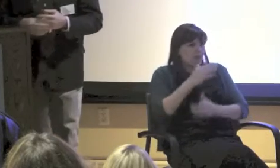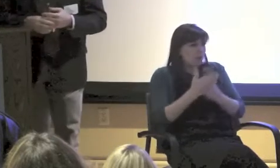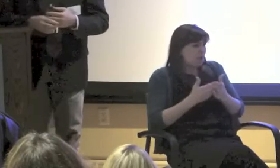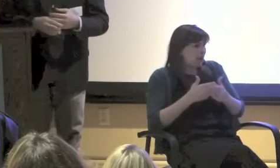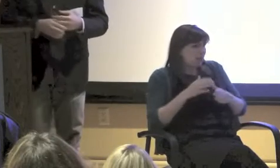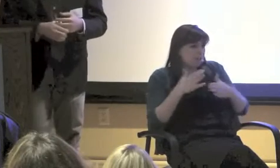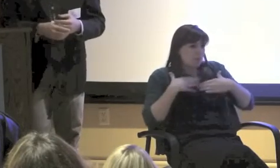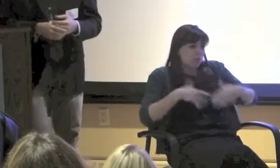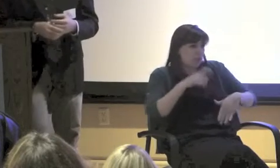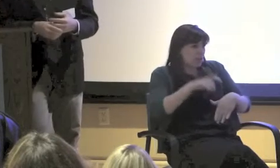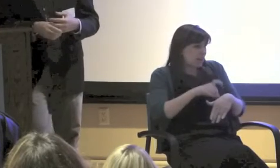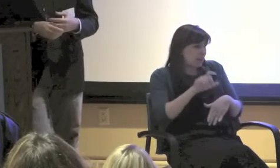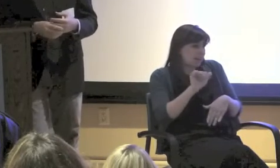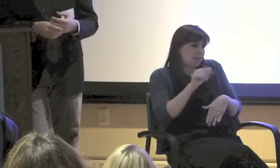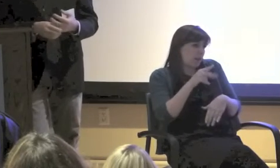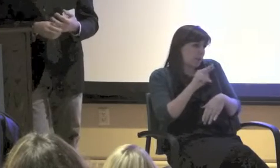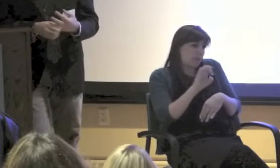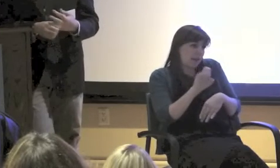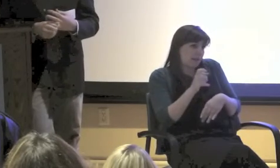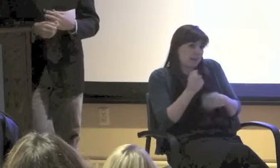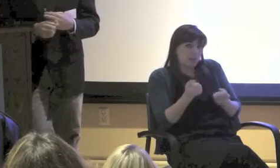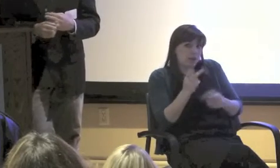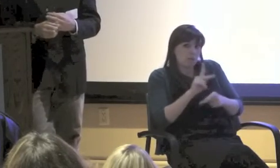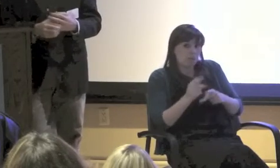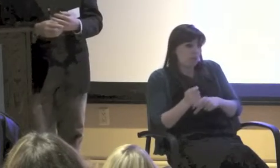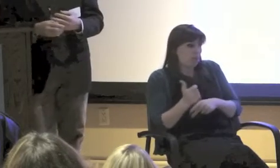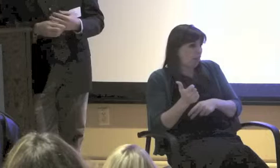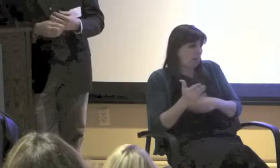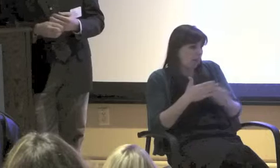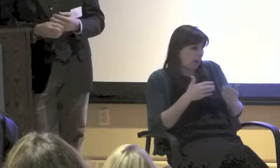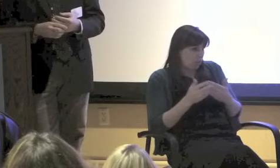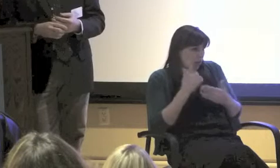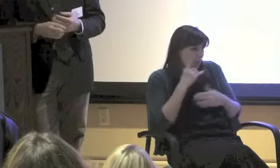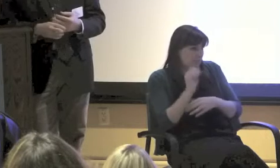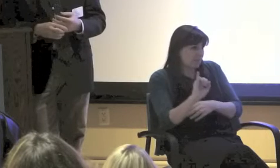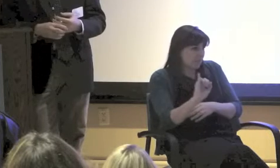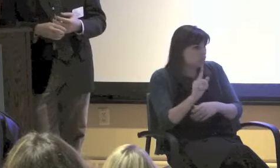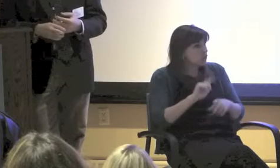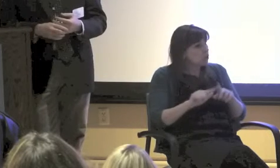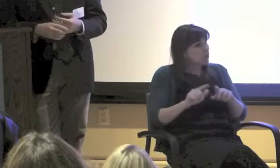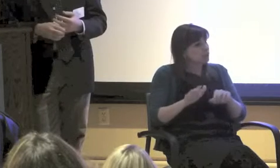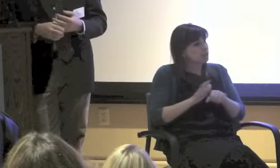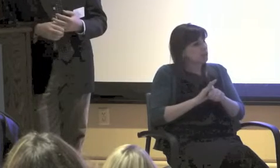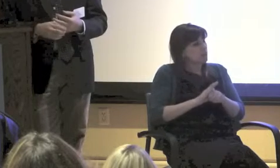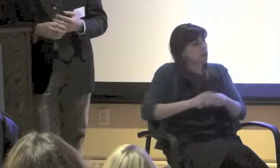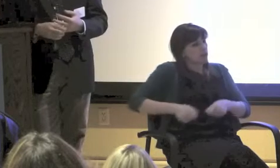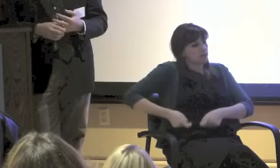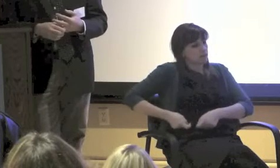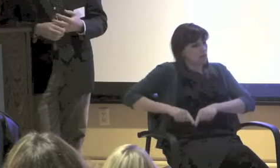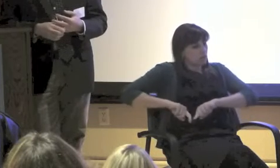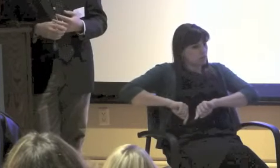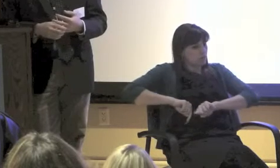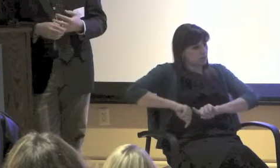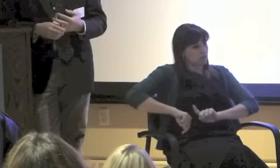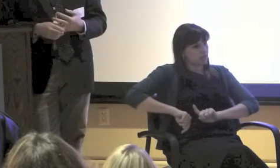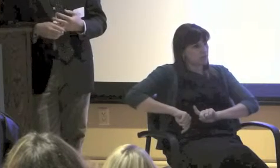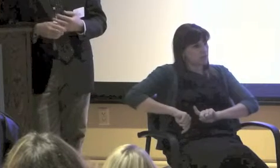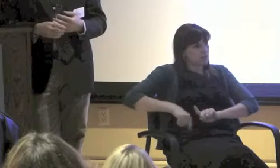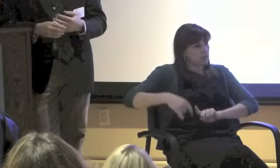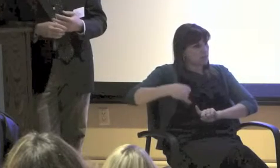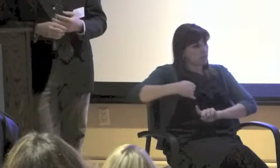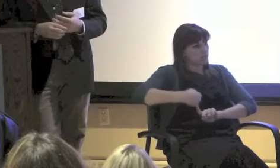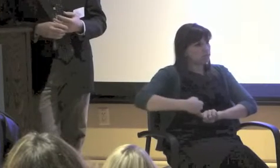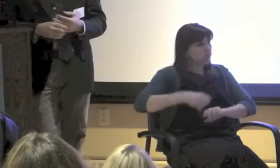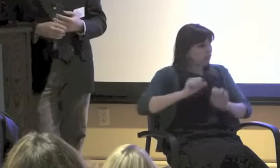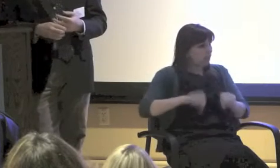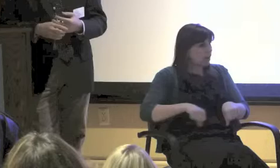anyways. A lot of people lose them at some point along the line due to infection. And so that works really